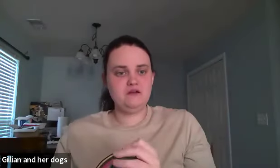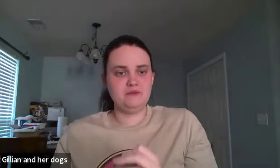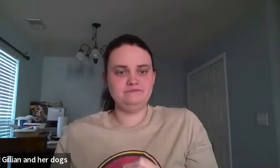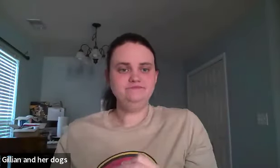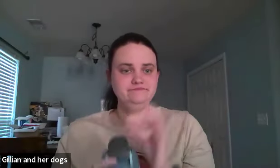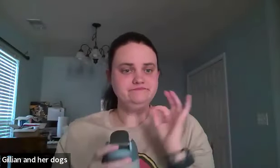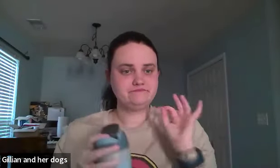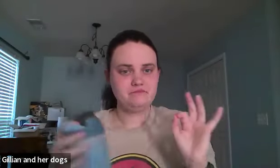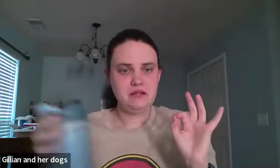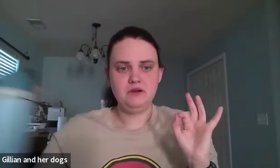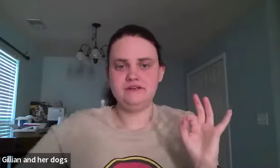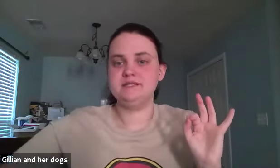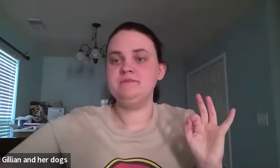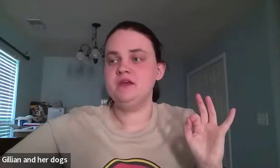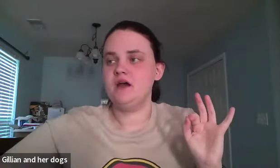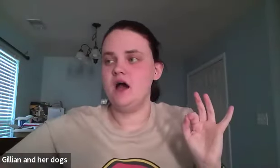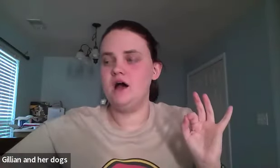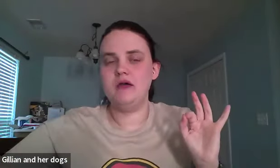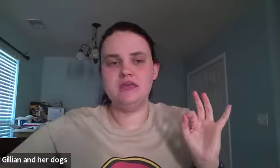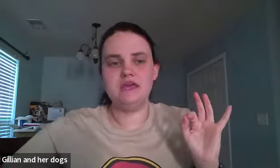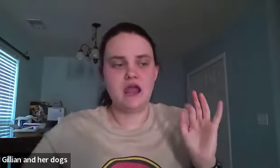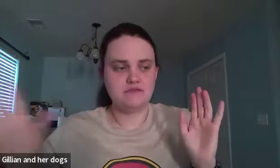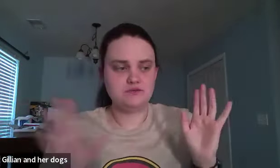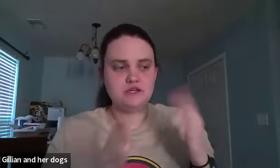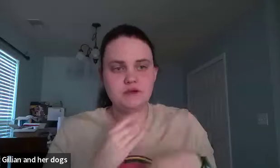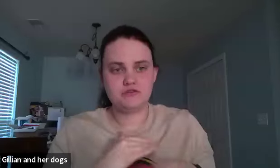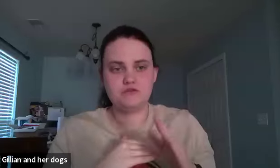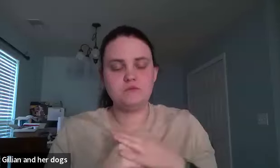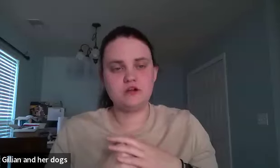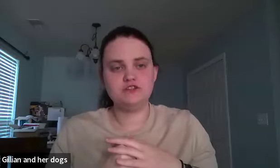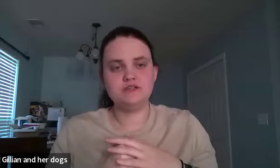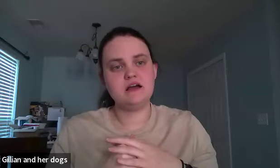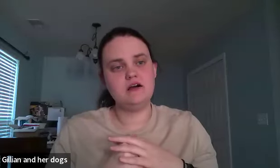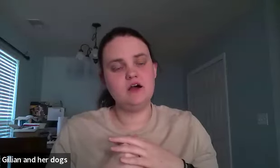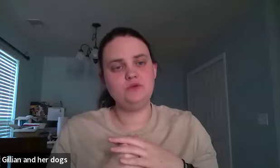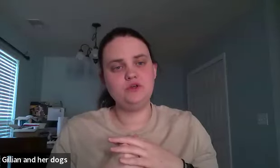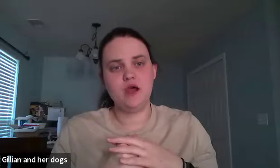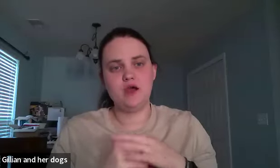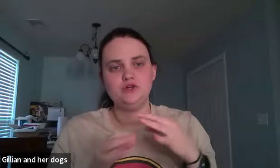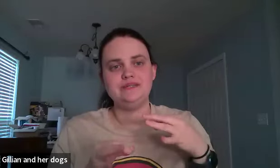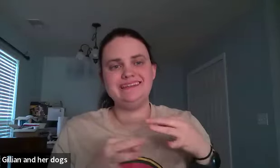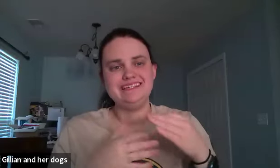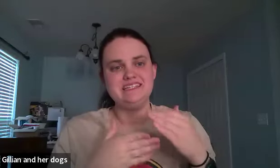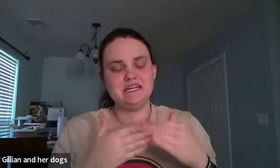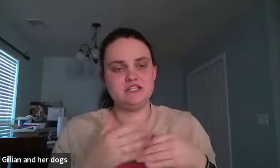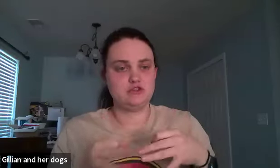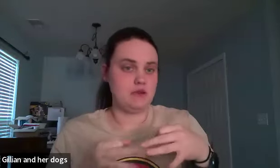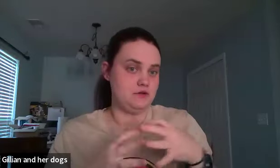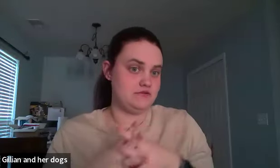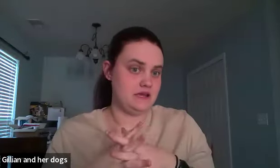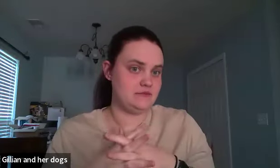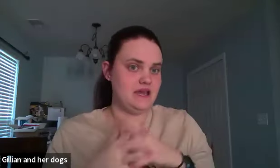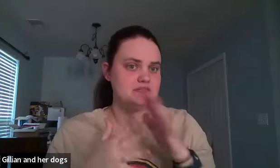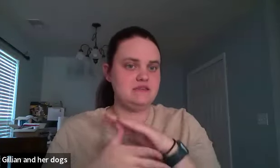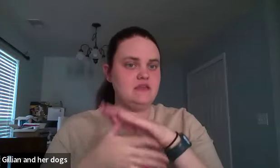Okay, perfect. And then after we go back through them, what I'll do is I'll help you how you would list and describe your family, as in